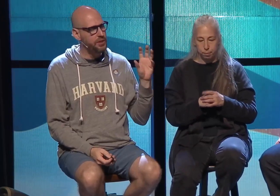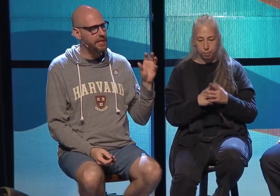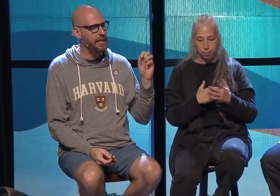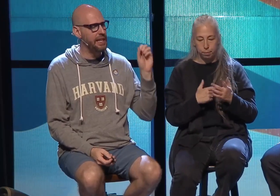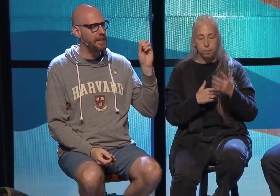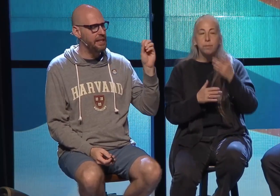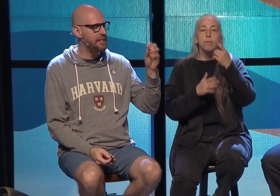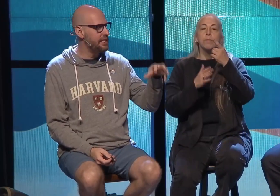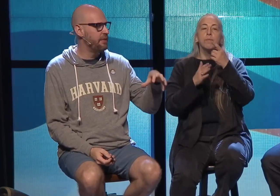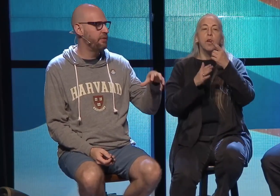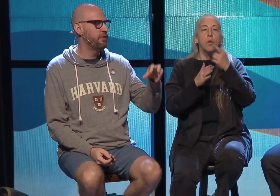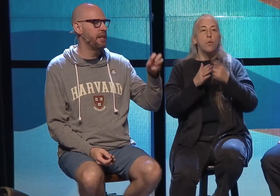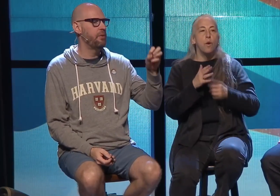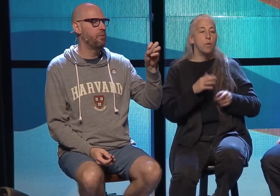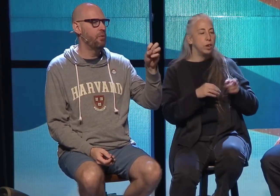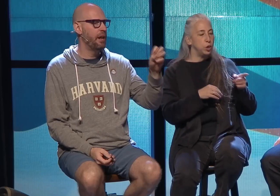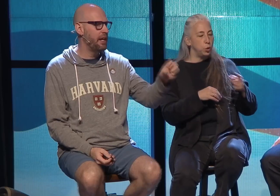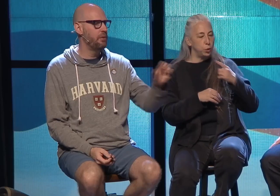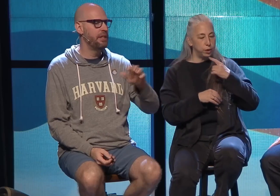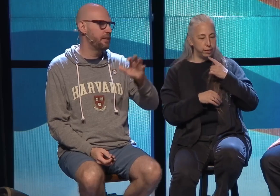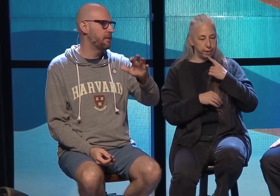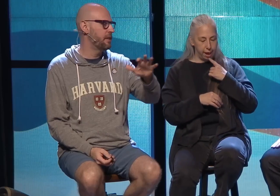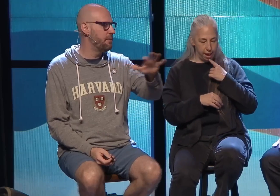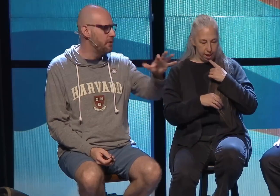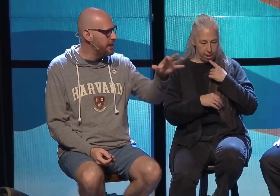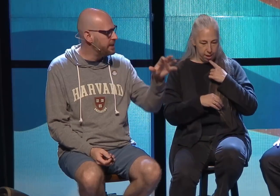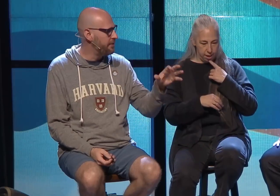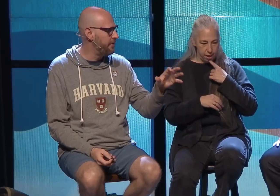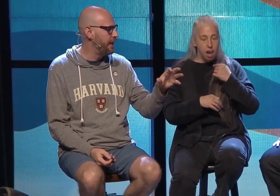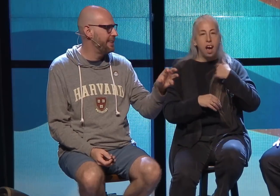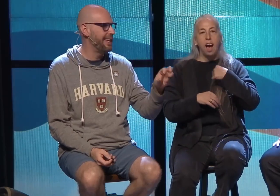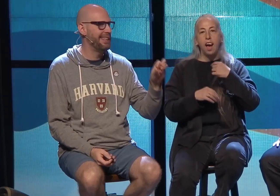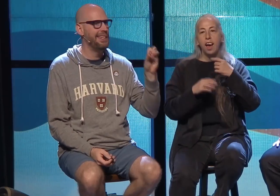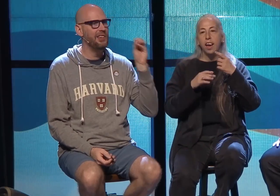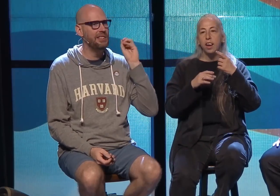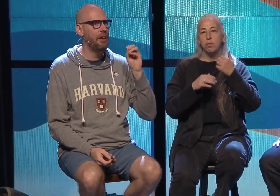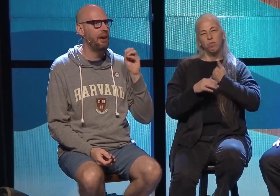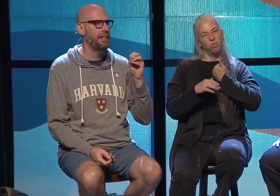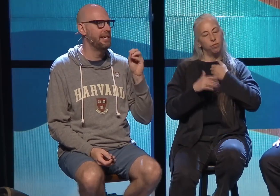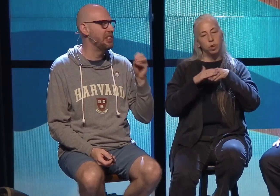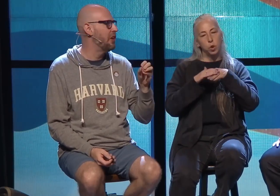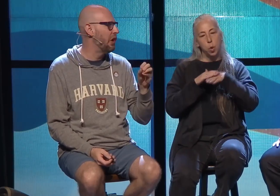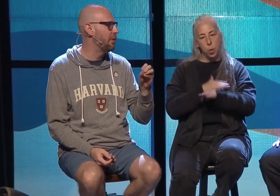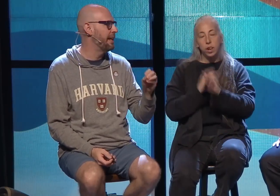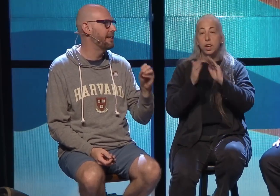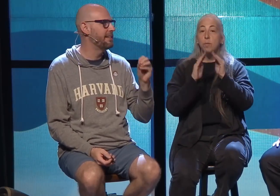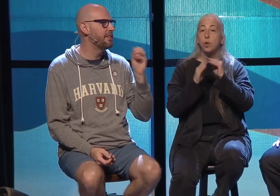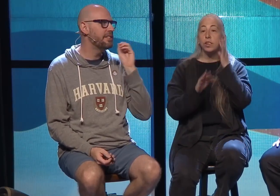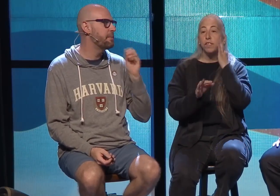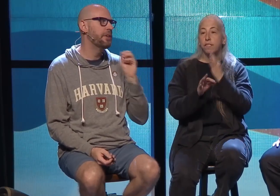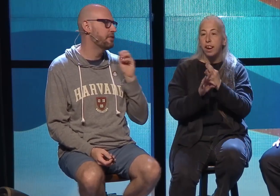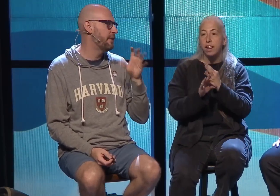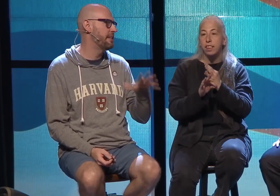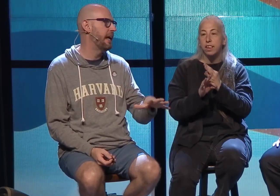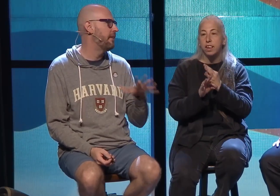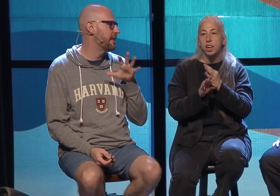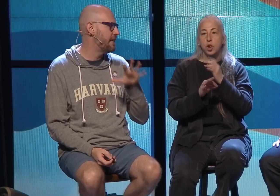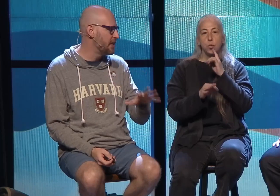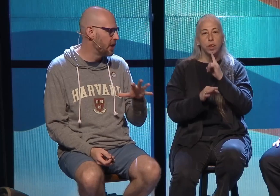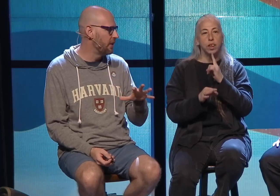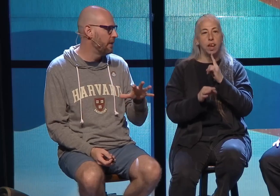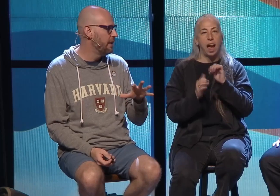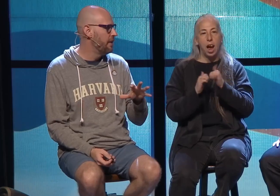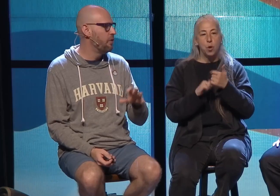what would you say, like, this is the fruit, like, when I go into communities of faith, like, here's how I can know, like, there's a spiritual